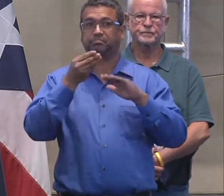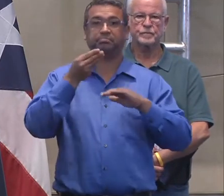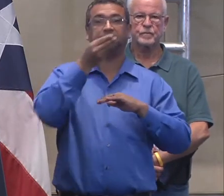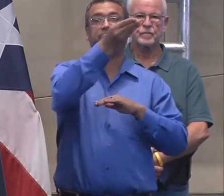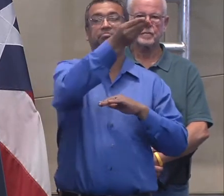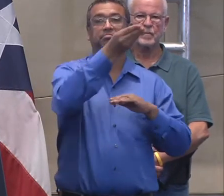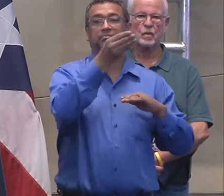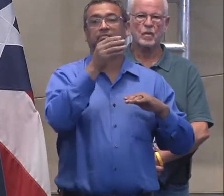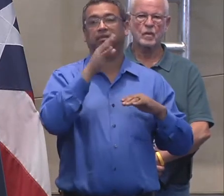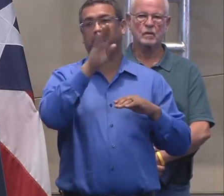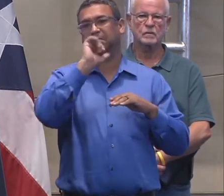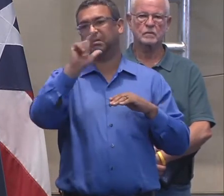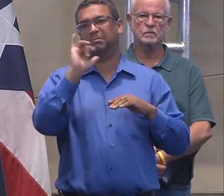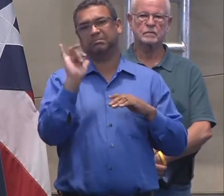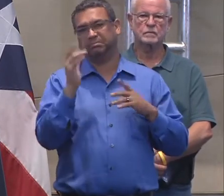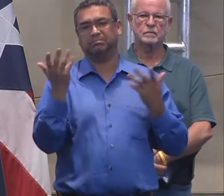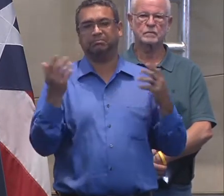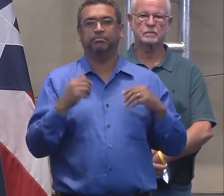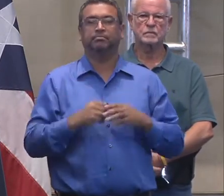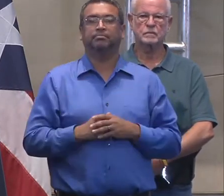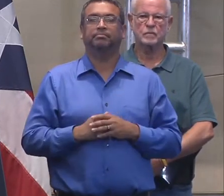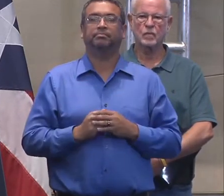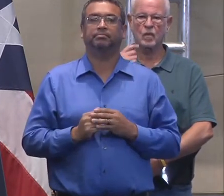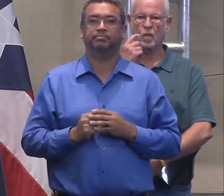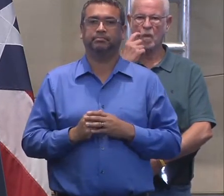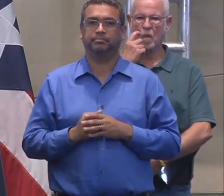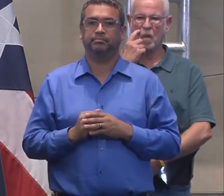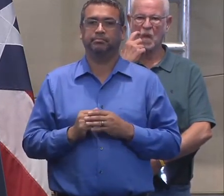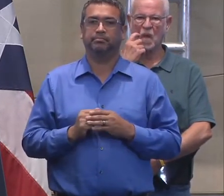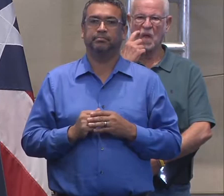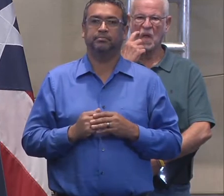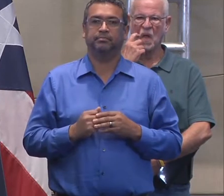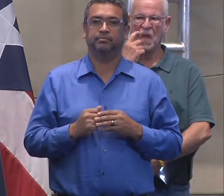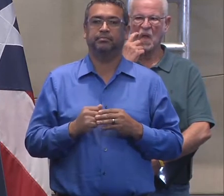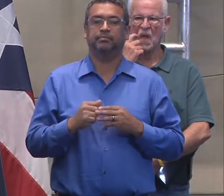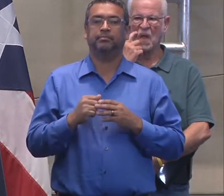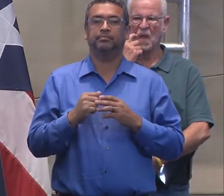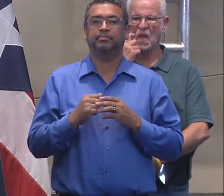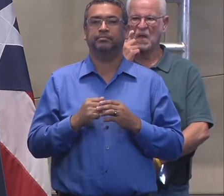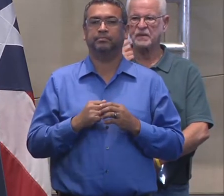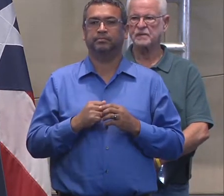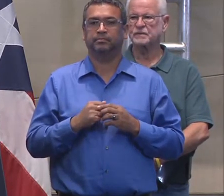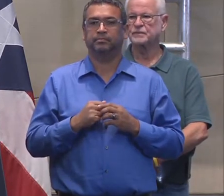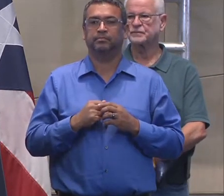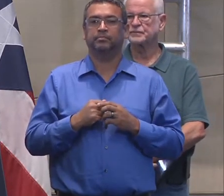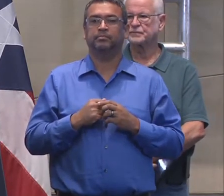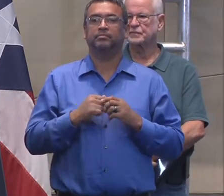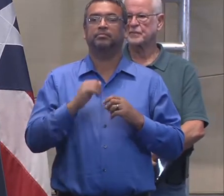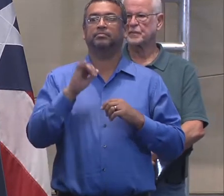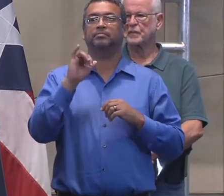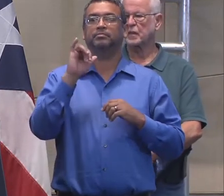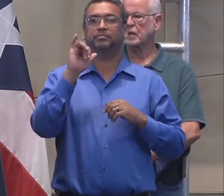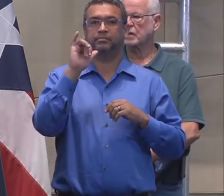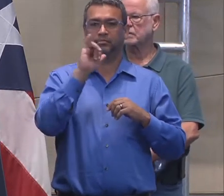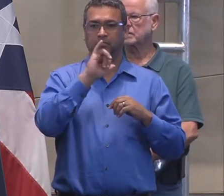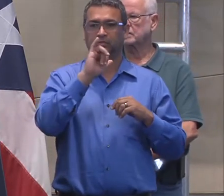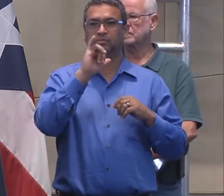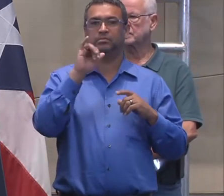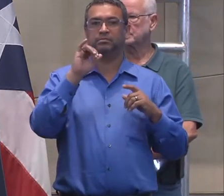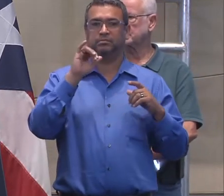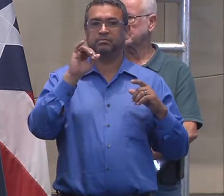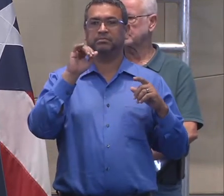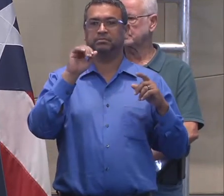I'll reiterate the need for urgent action for Puerto Rico, aside from recognizing the magnitude of